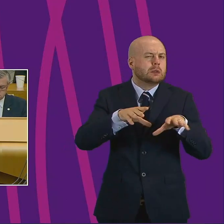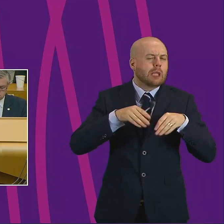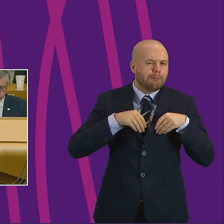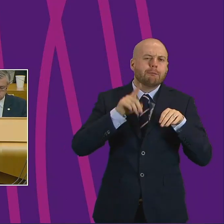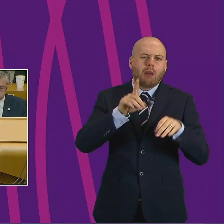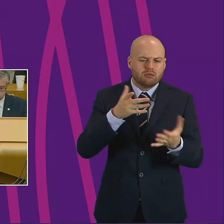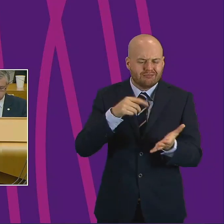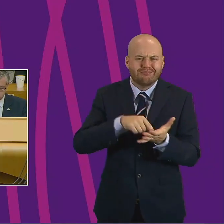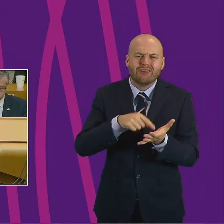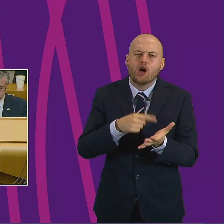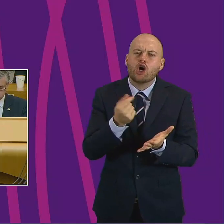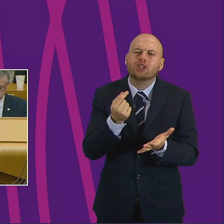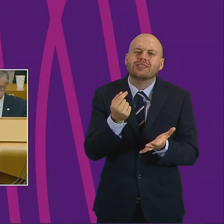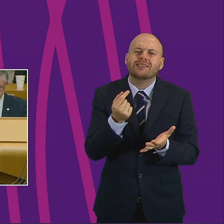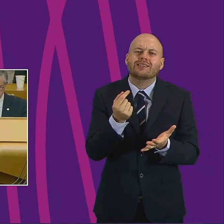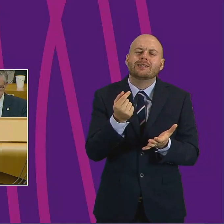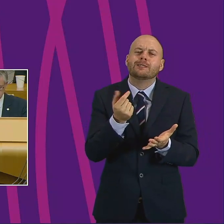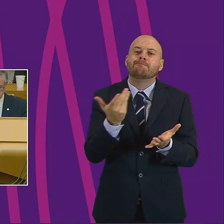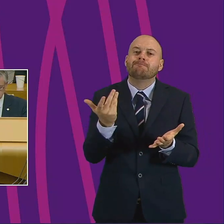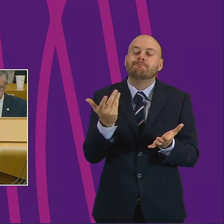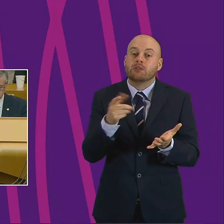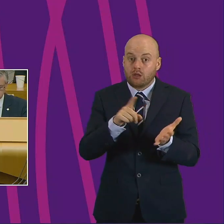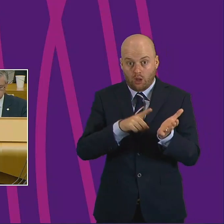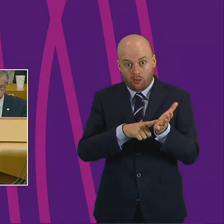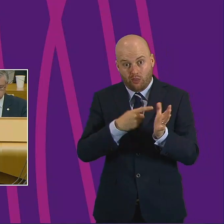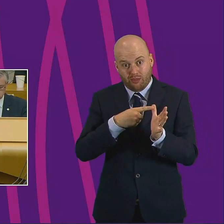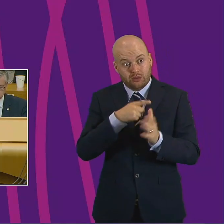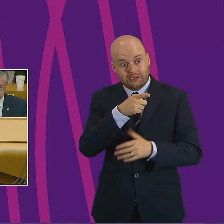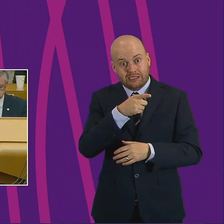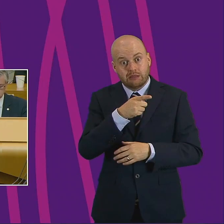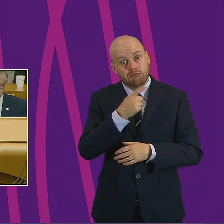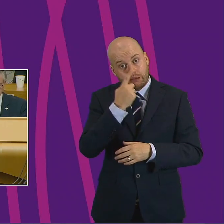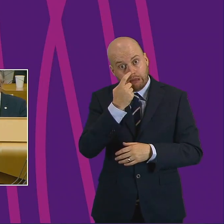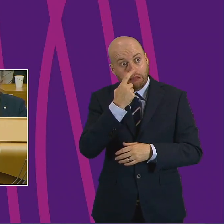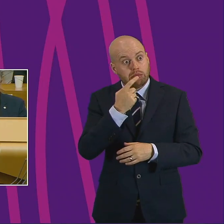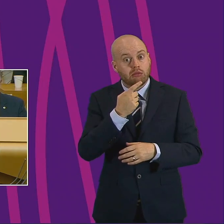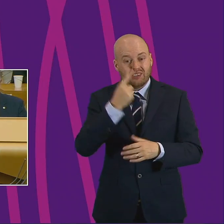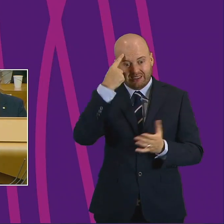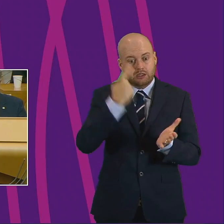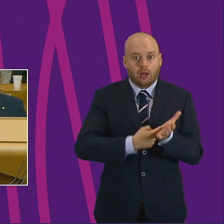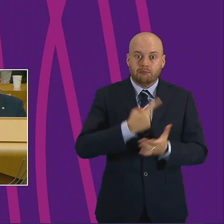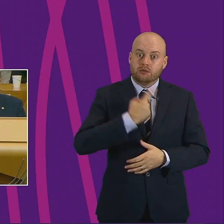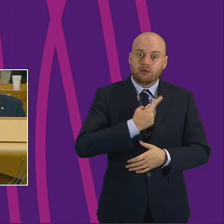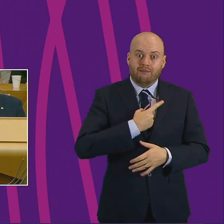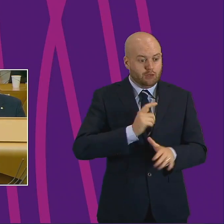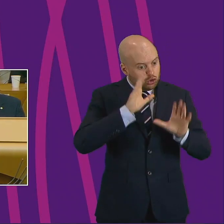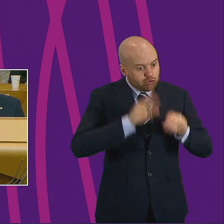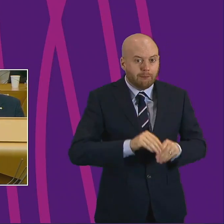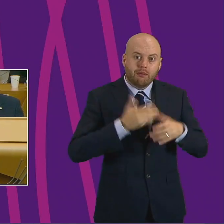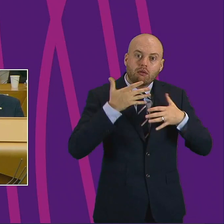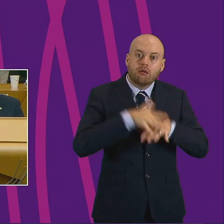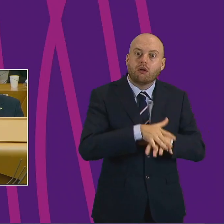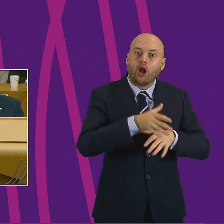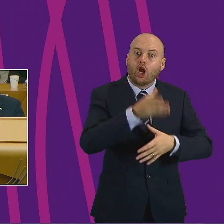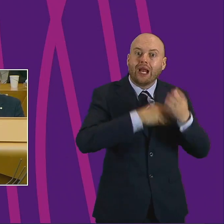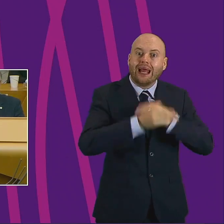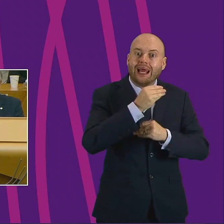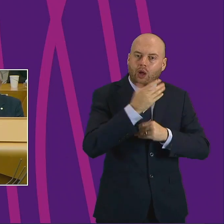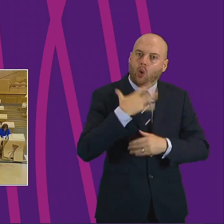in place? And will local authorities be permitted to end blended learning and return to normal when they consider it appropriate to do